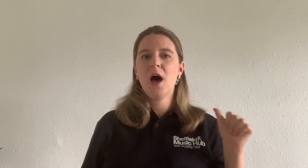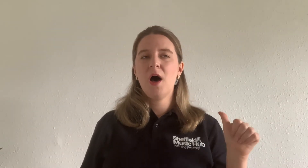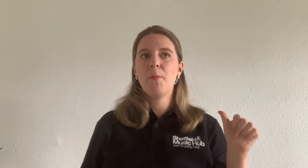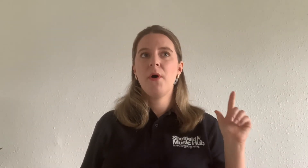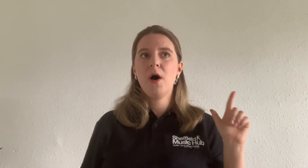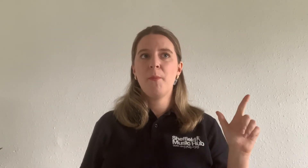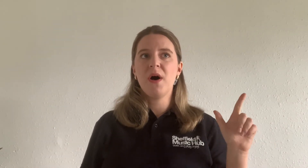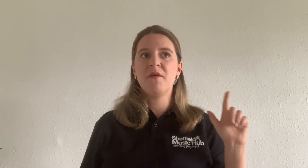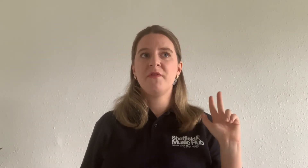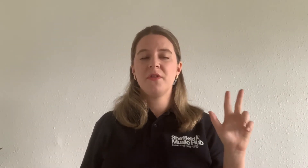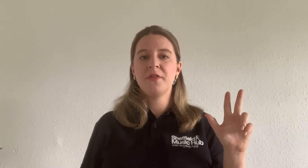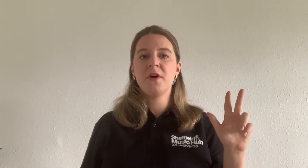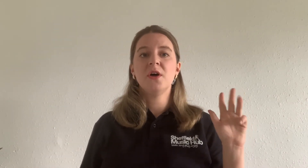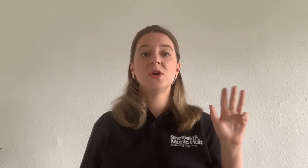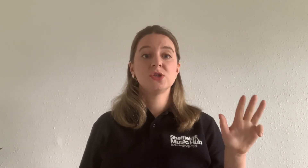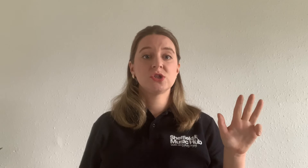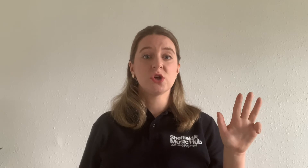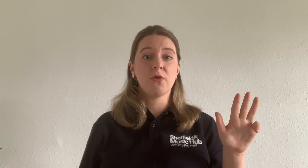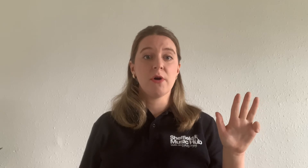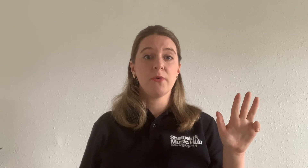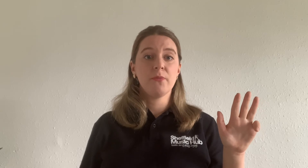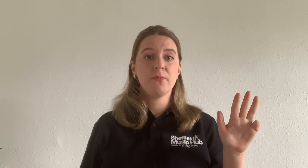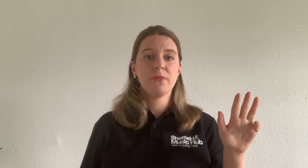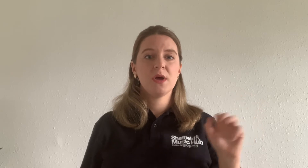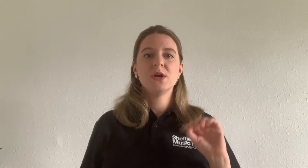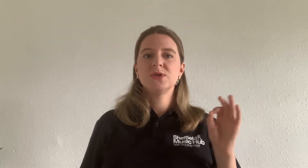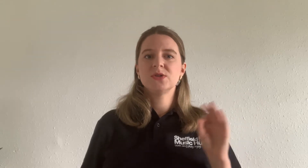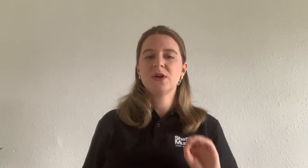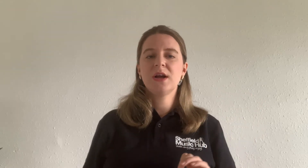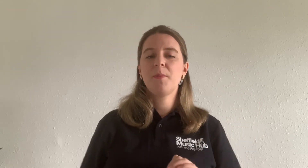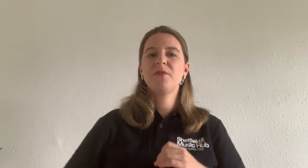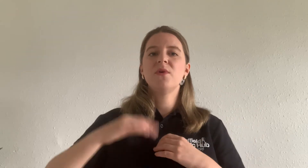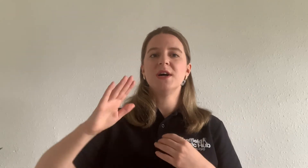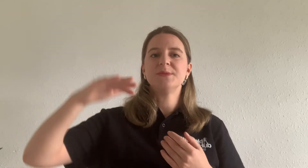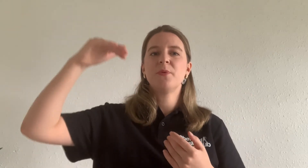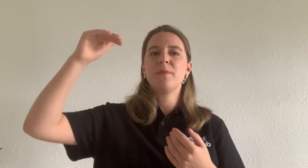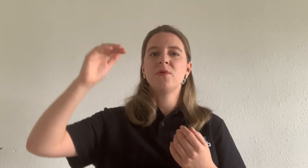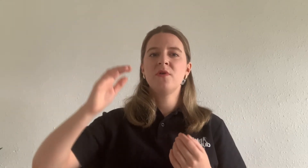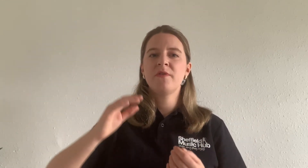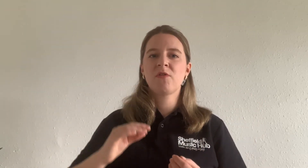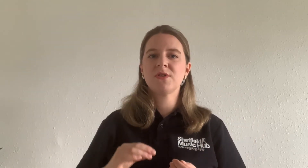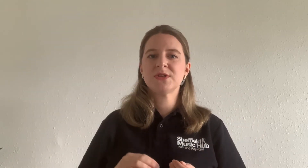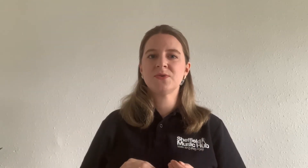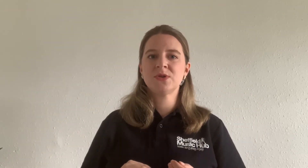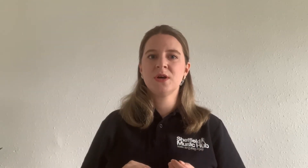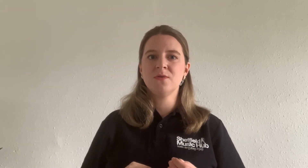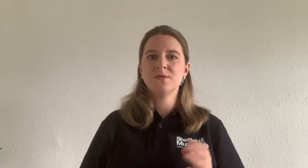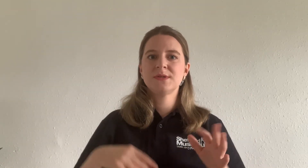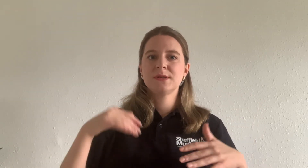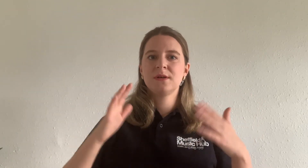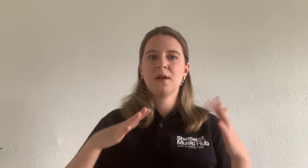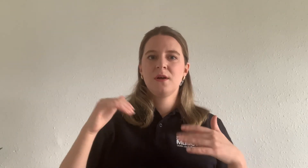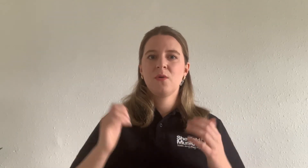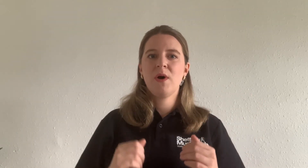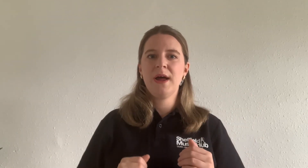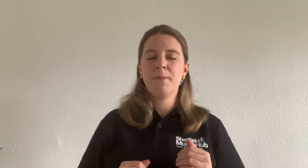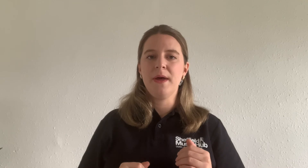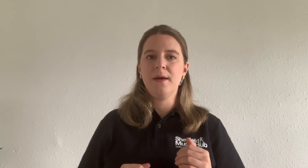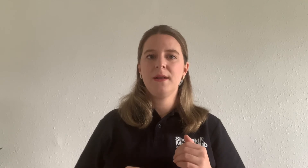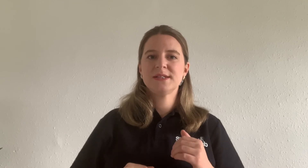up above the sorrow. So it's only a couple of words, but we move across those notes quite a bit. Let's have a